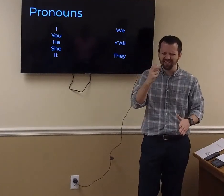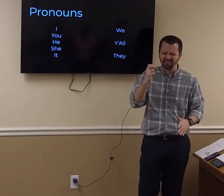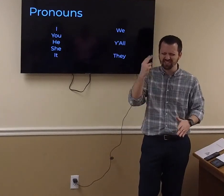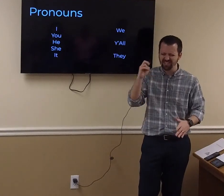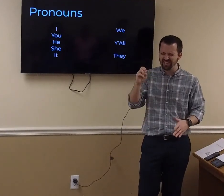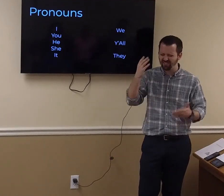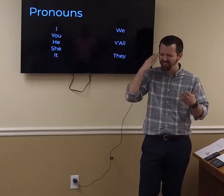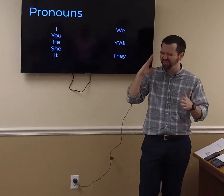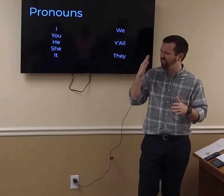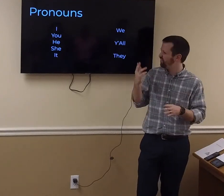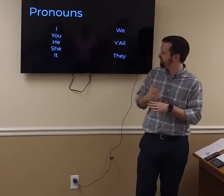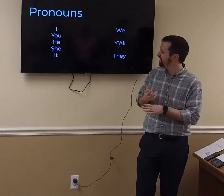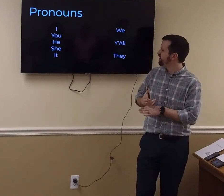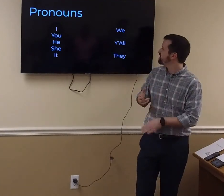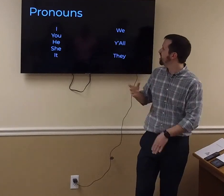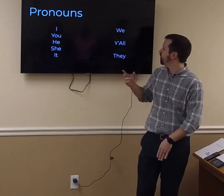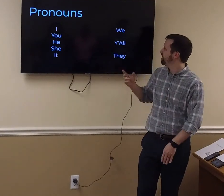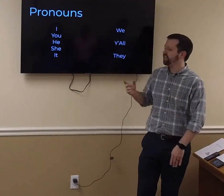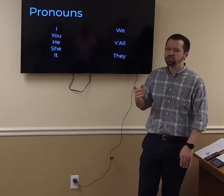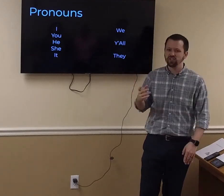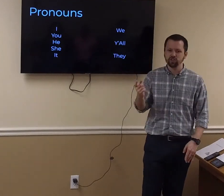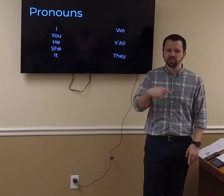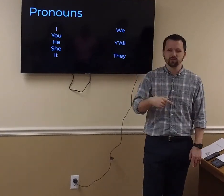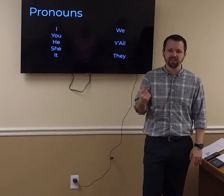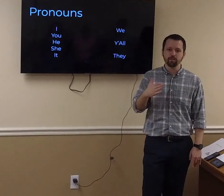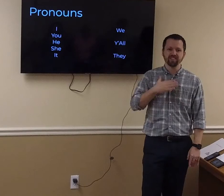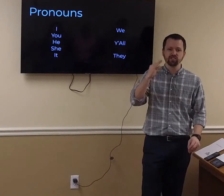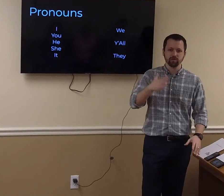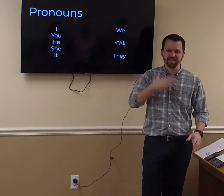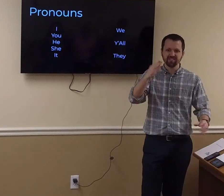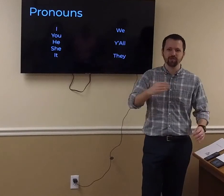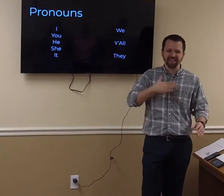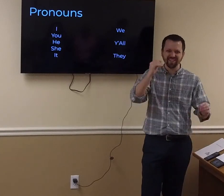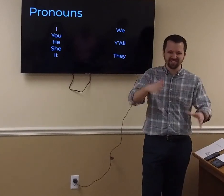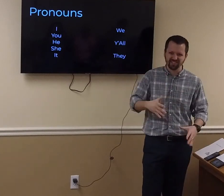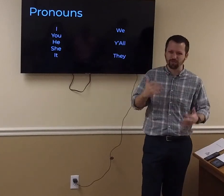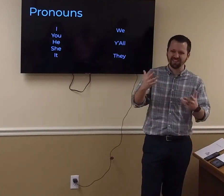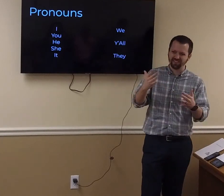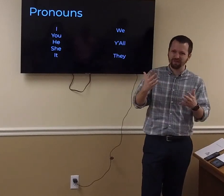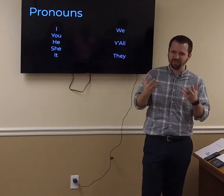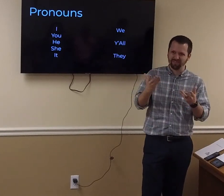or she, I don't know what to use. So usually then you just keep trying to say my teacher, my teacher, my teacher, and just wait until maybe they'll give you a